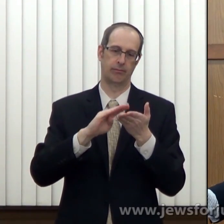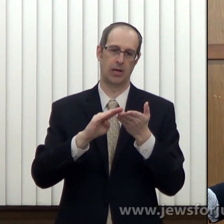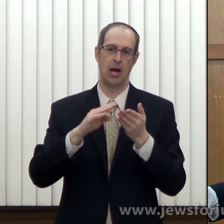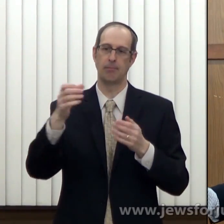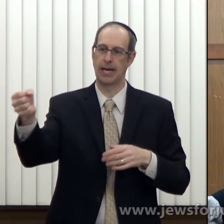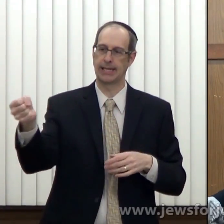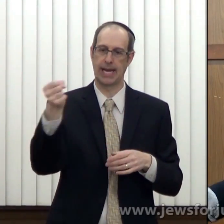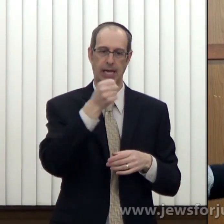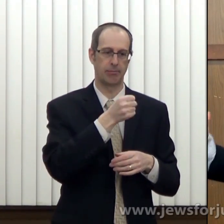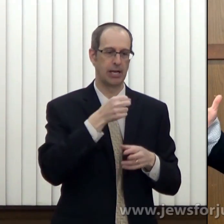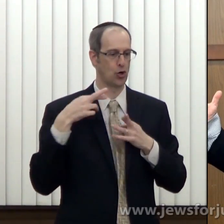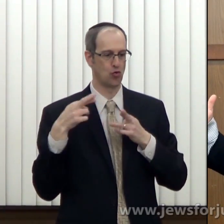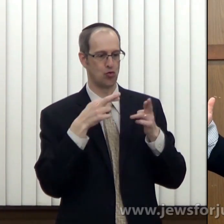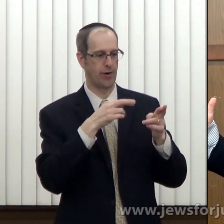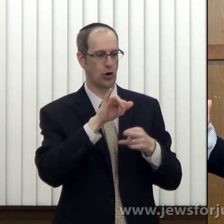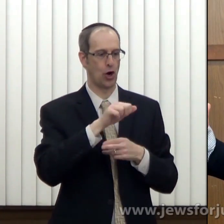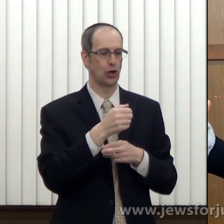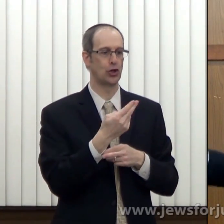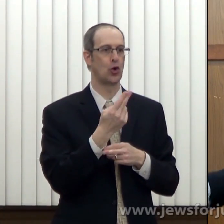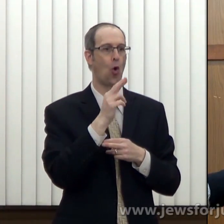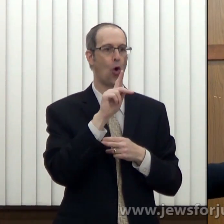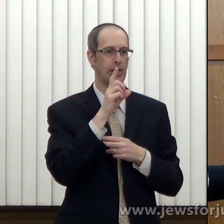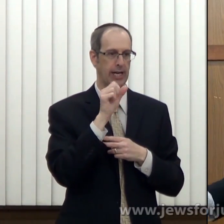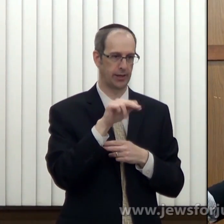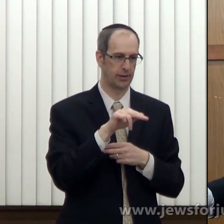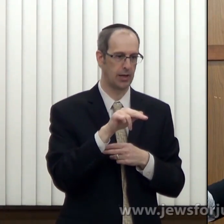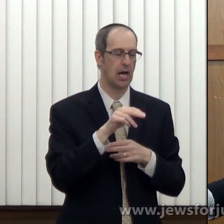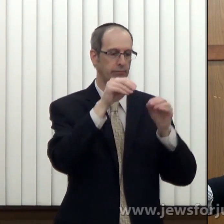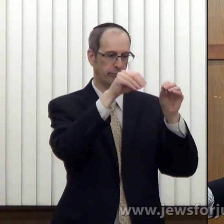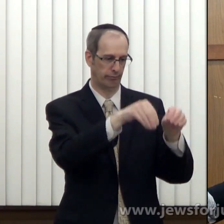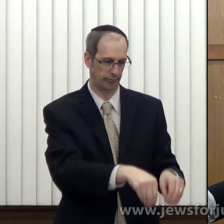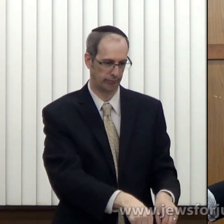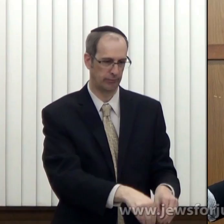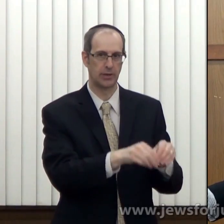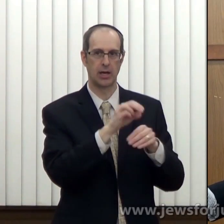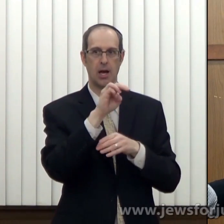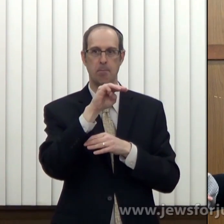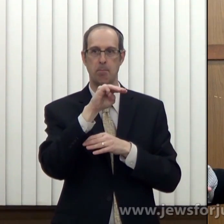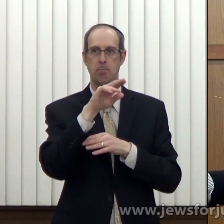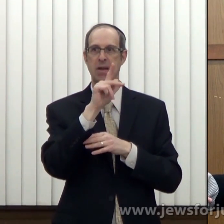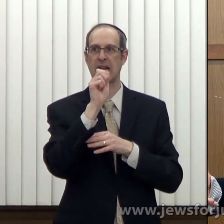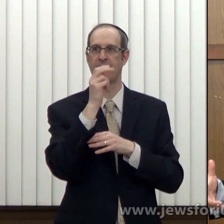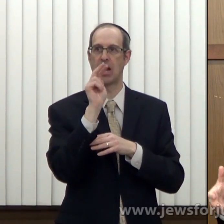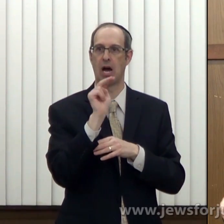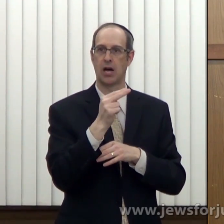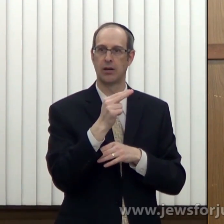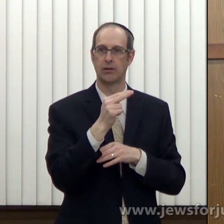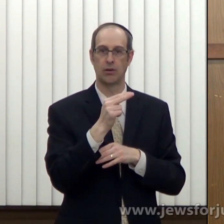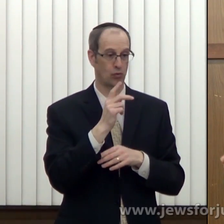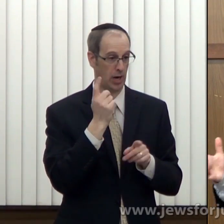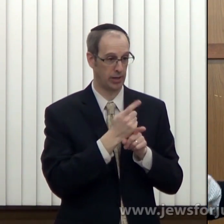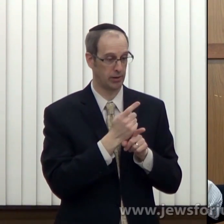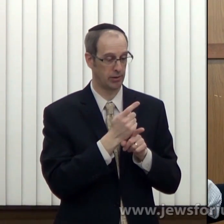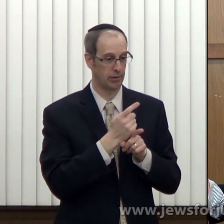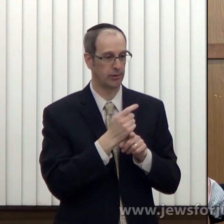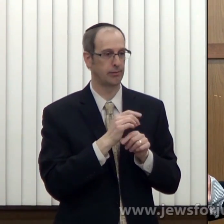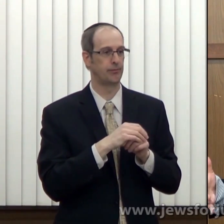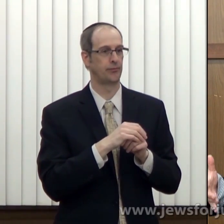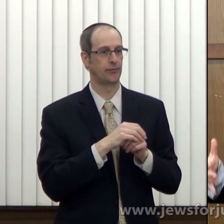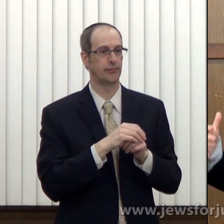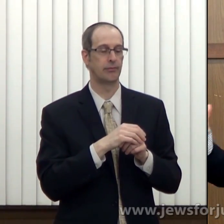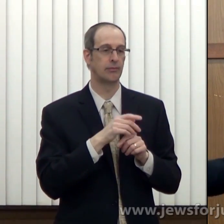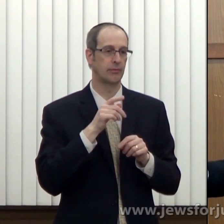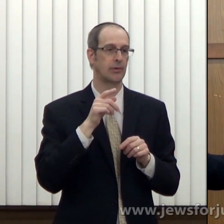into the Jordan River and putting them in a big mikvah. It was called a mikvah, right? And he